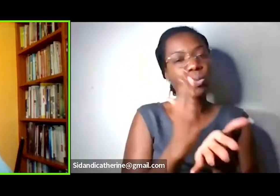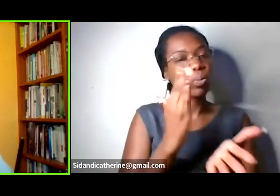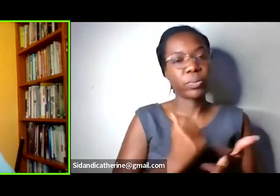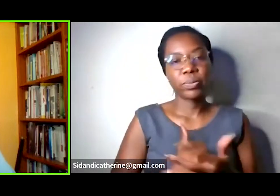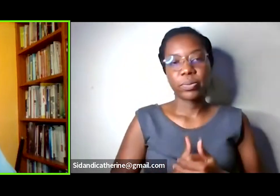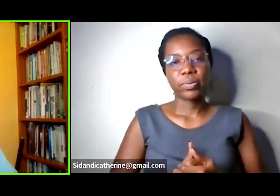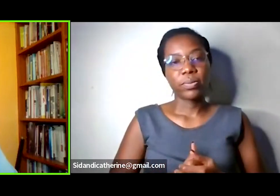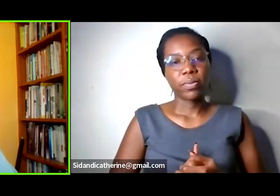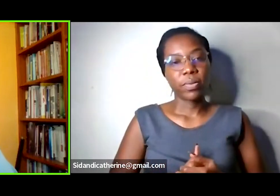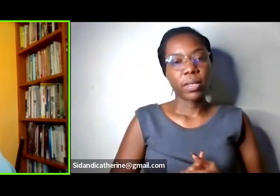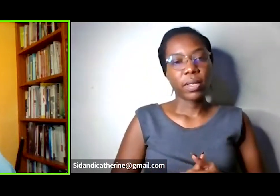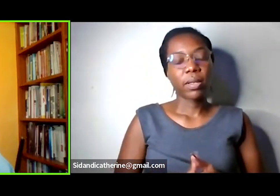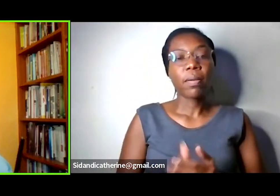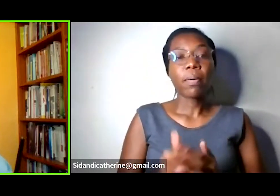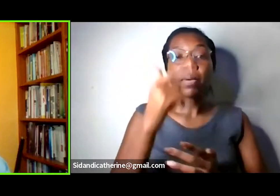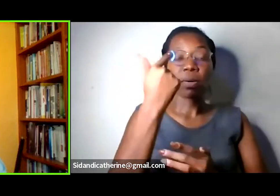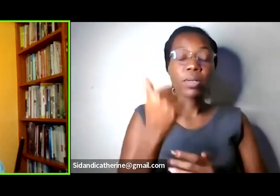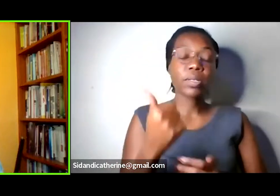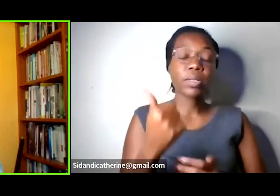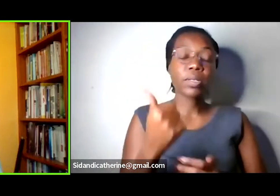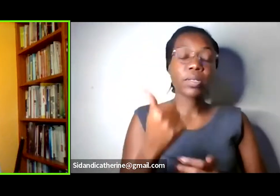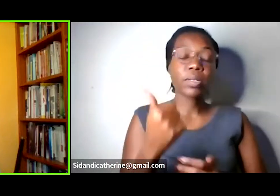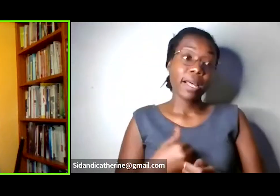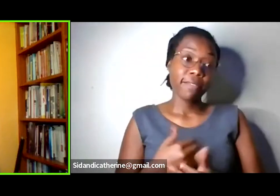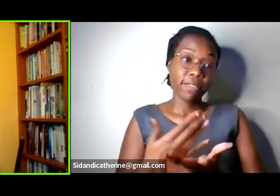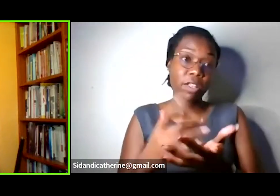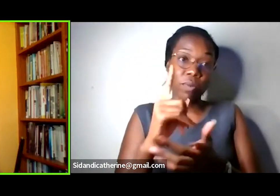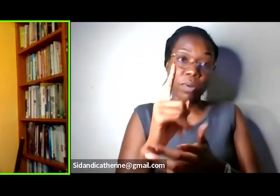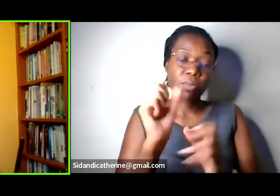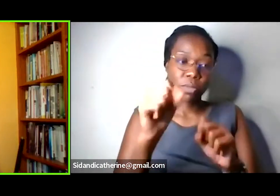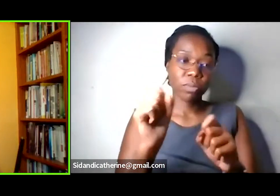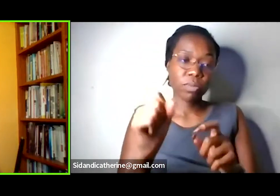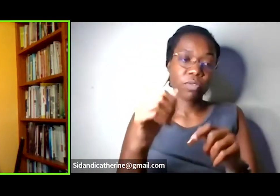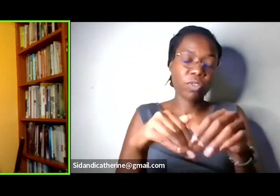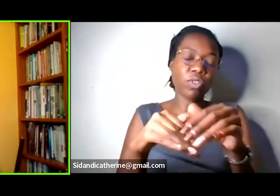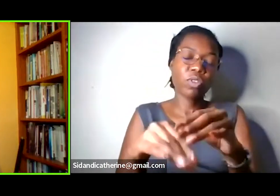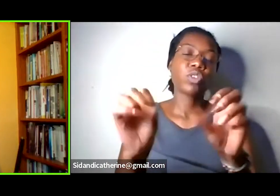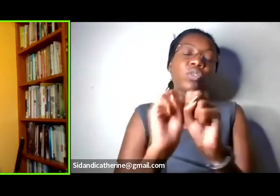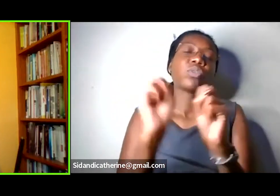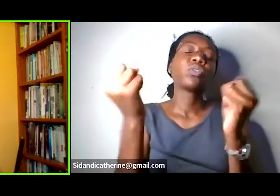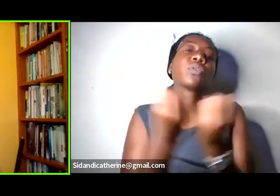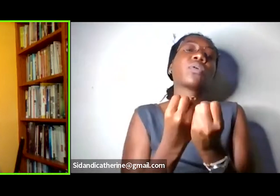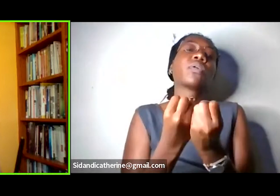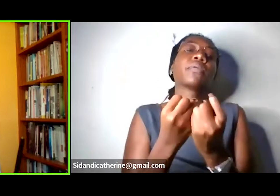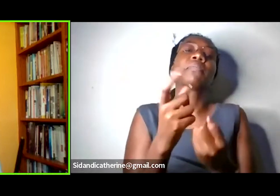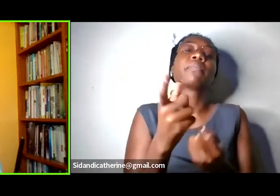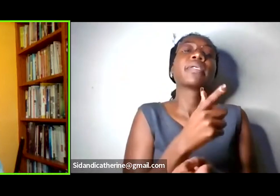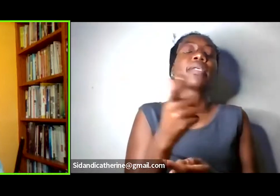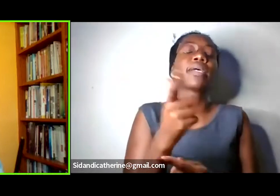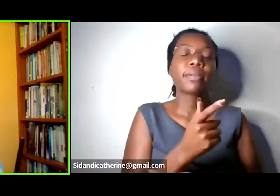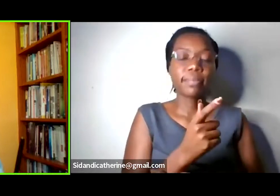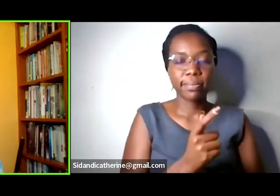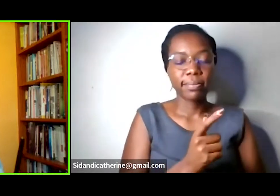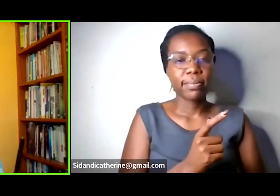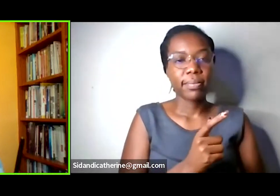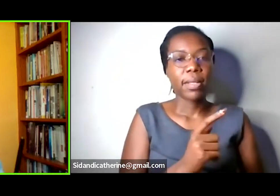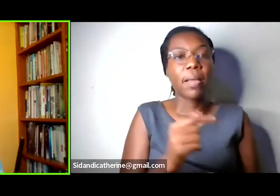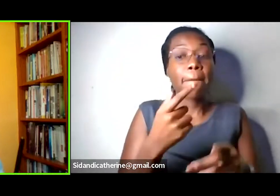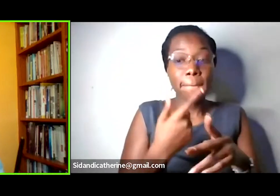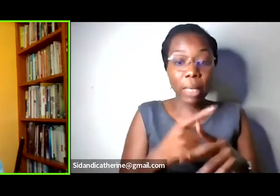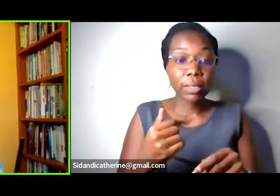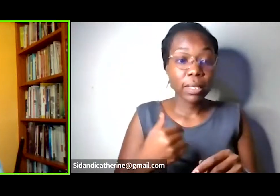what that means is then that you remember what we've said, and I want to remind you. We said you speak to one person, okay?